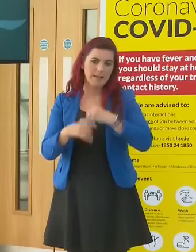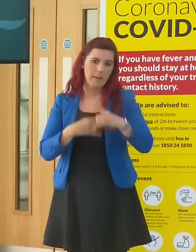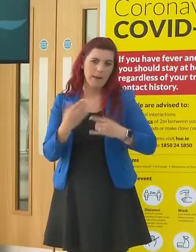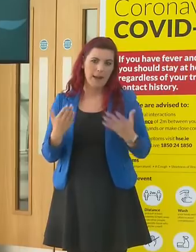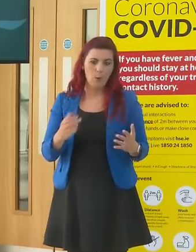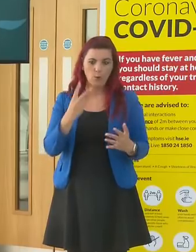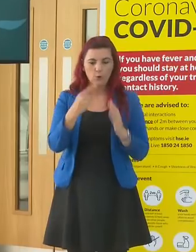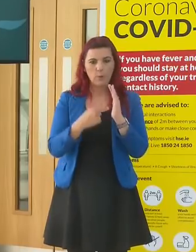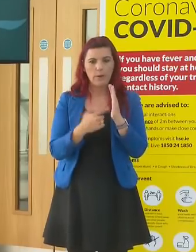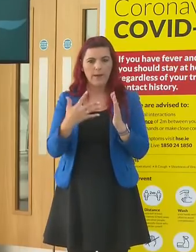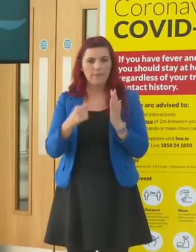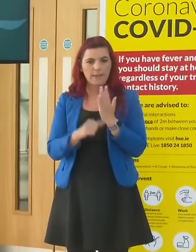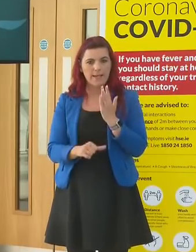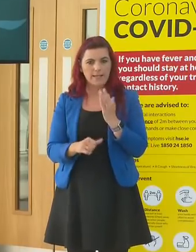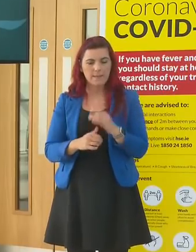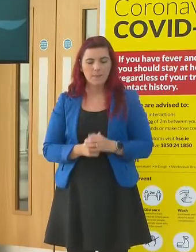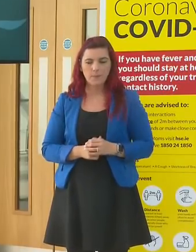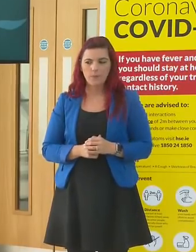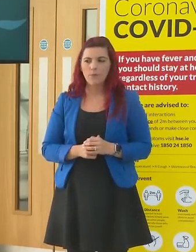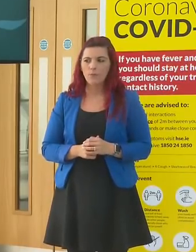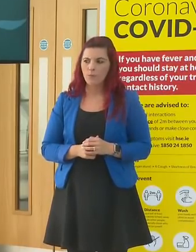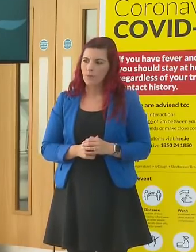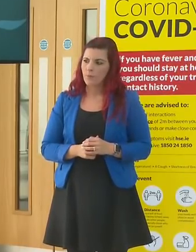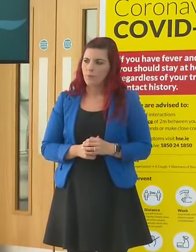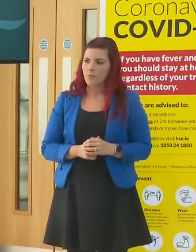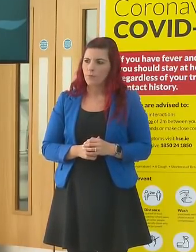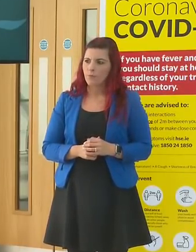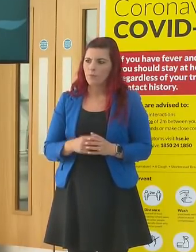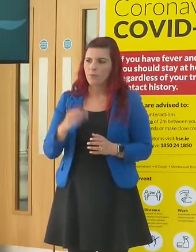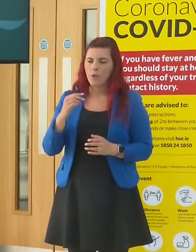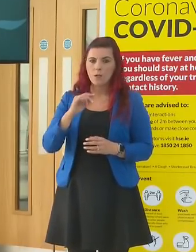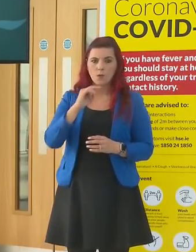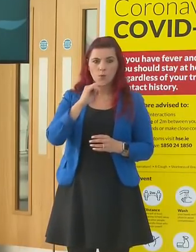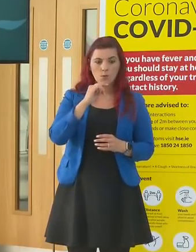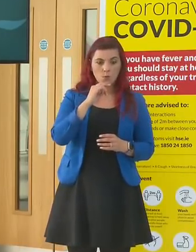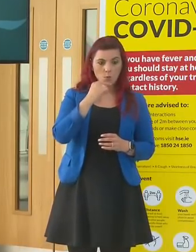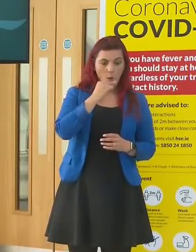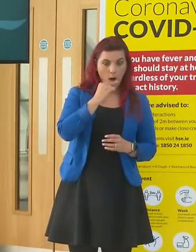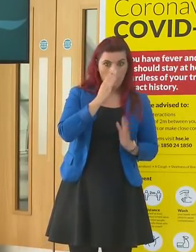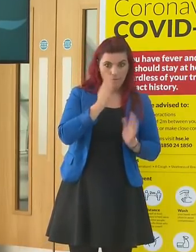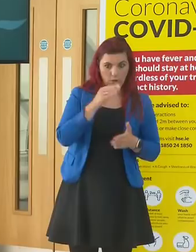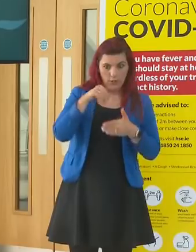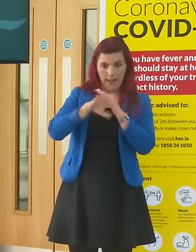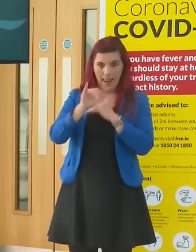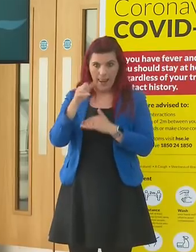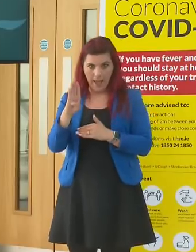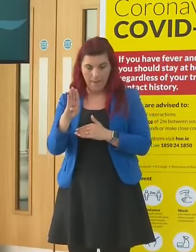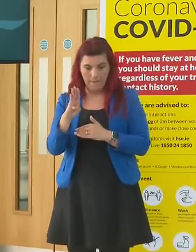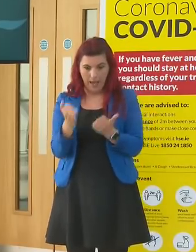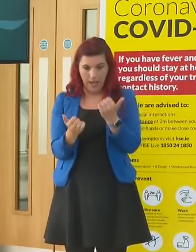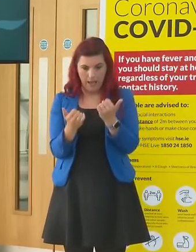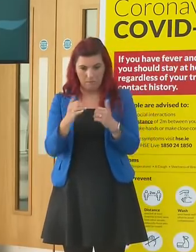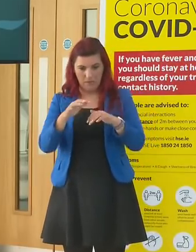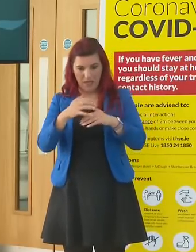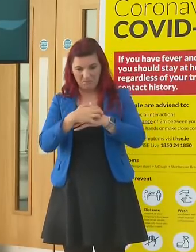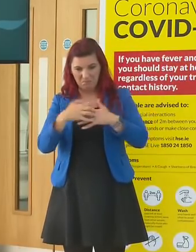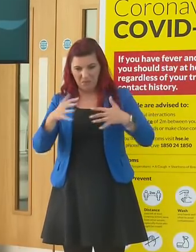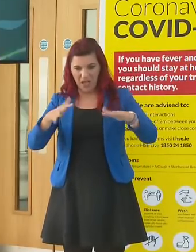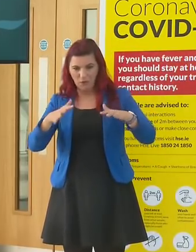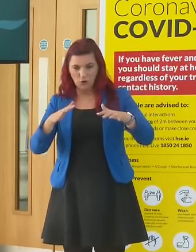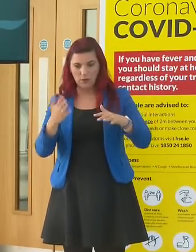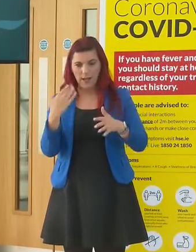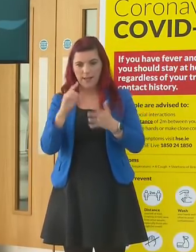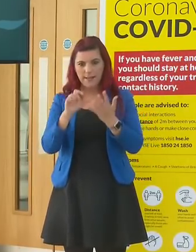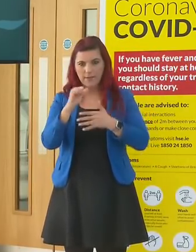tracing. Indeed, the swab to lab result, which is another measure we measured, the average over the last 7 days has